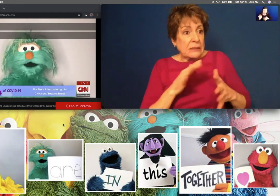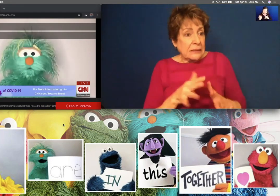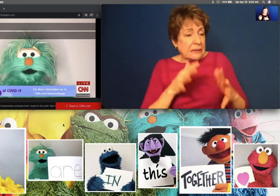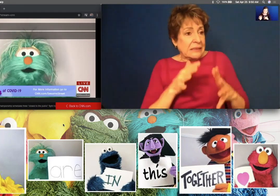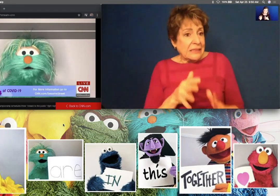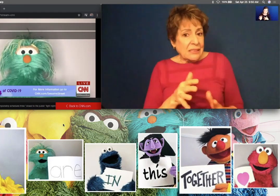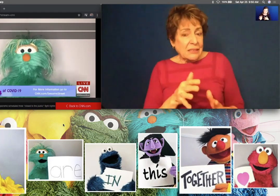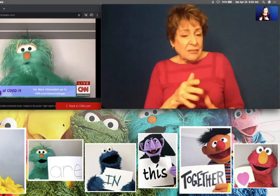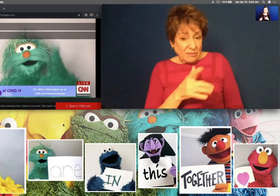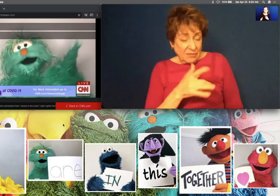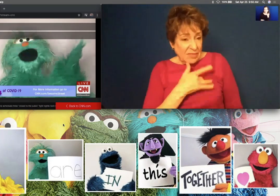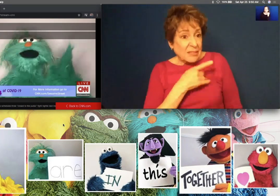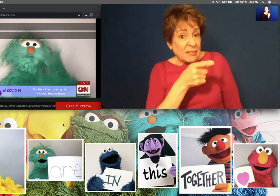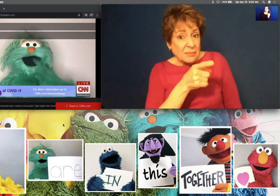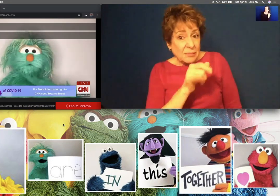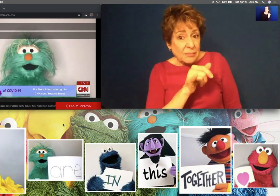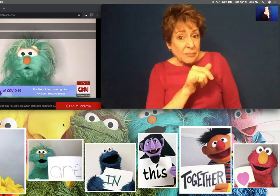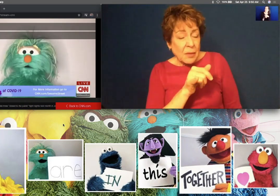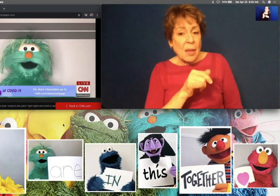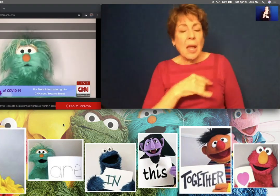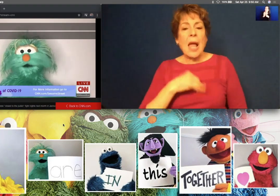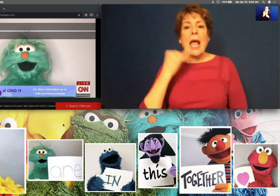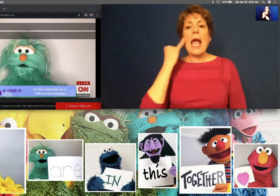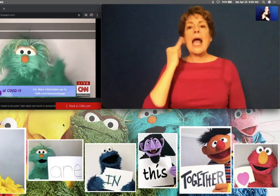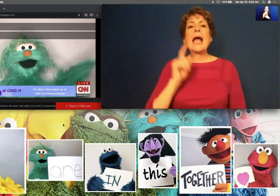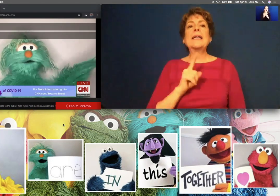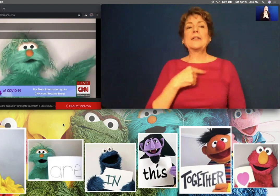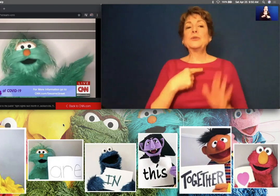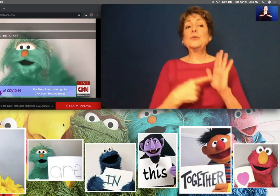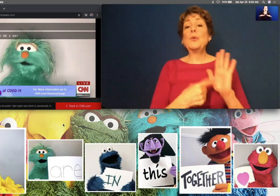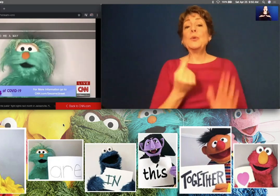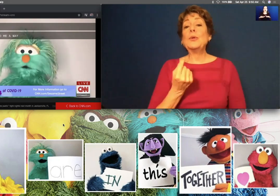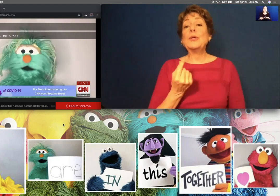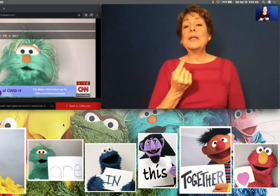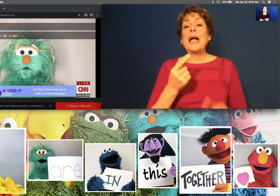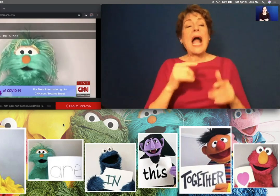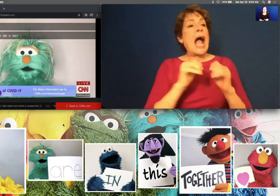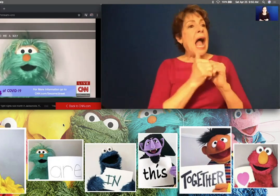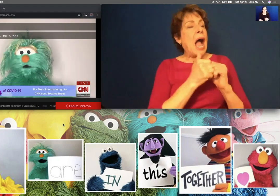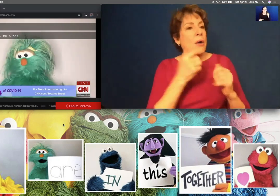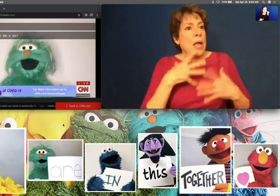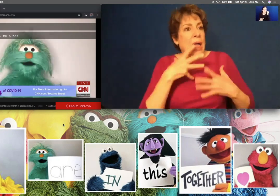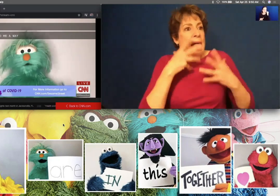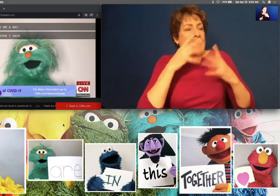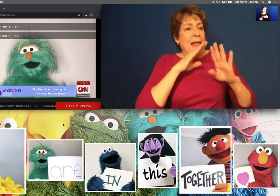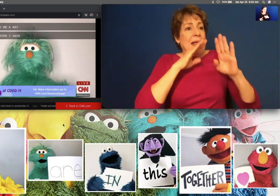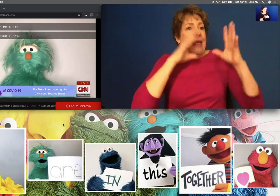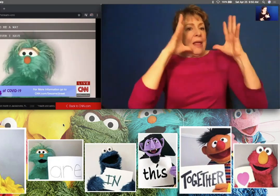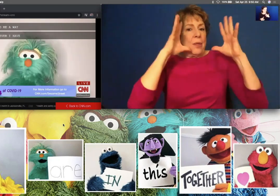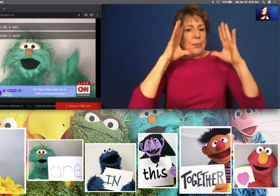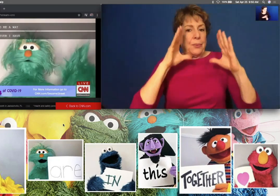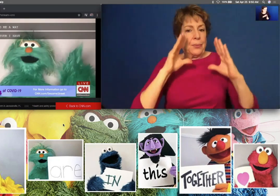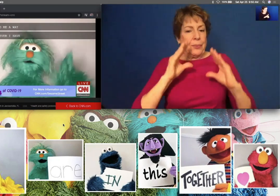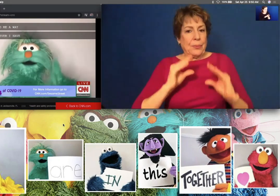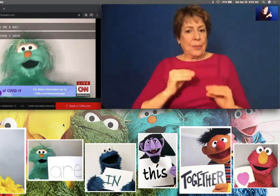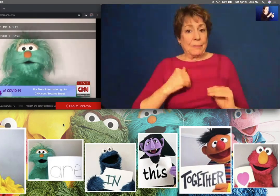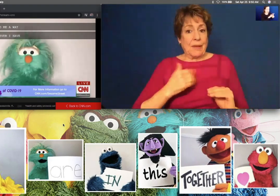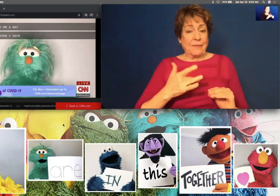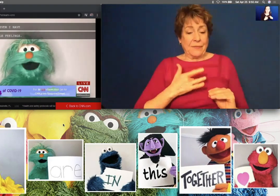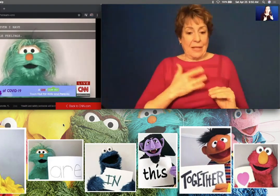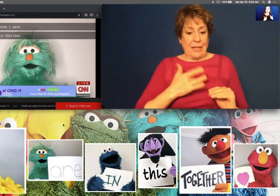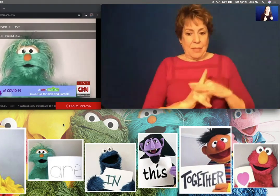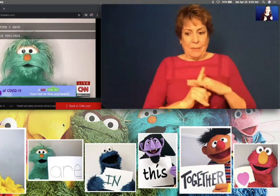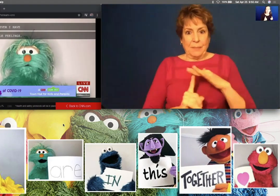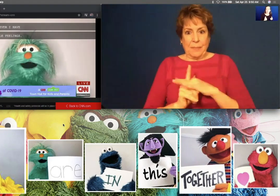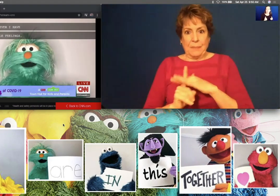sad or nervous? Yeah? Well, my mommy showed me a way to calm me down whenever